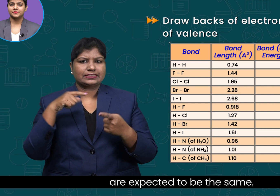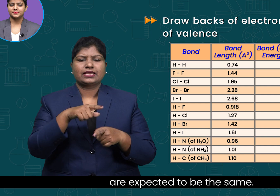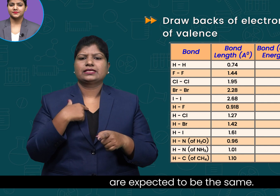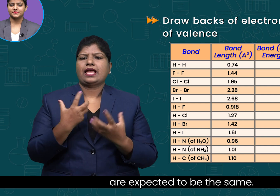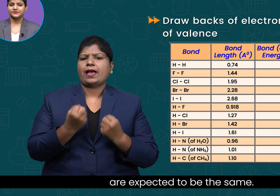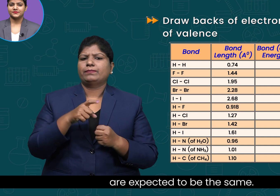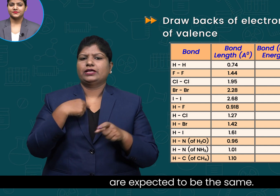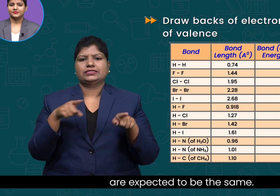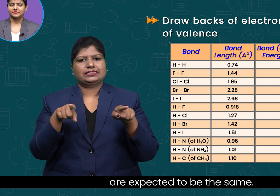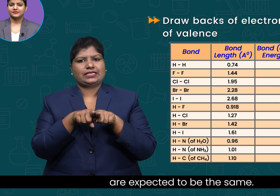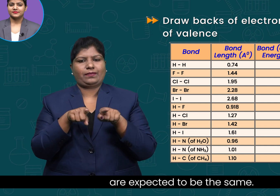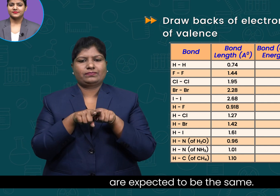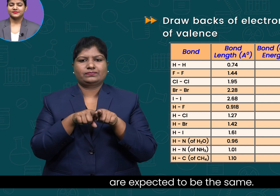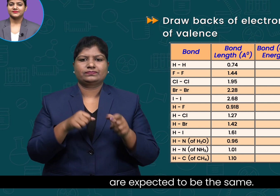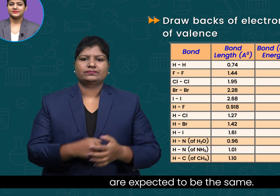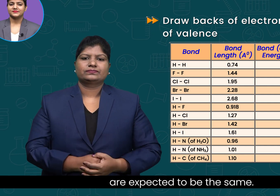same.